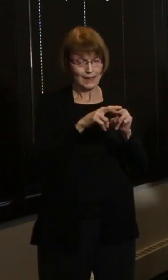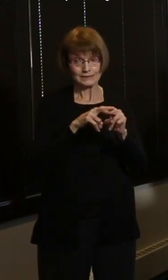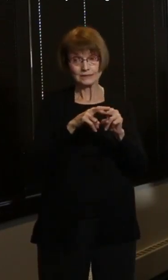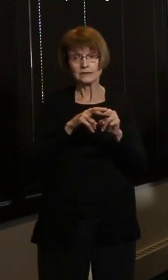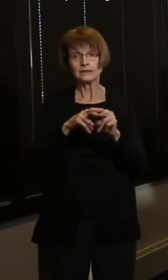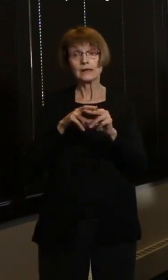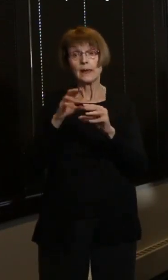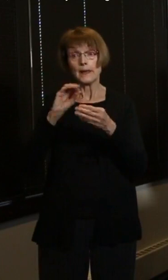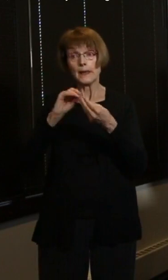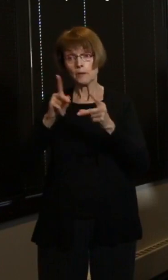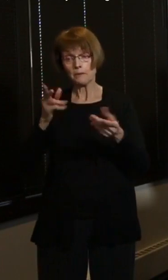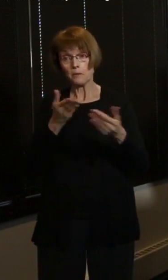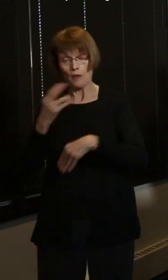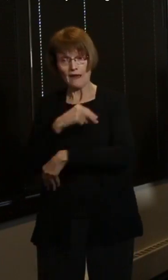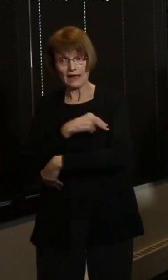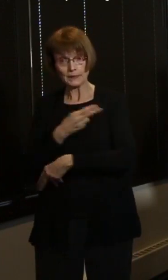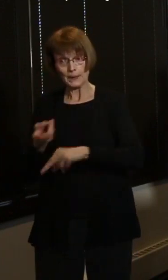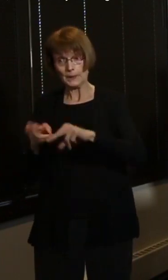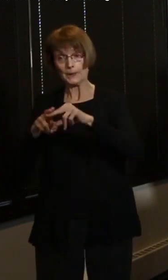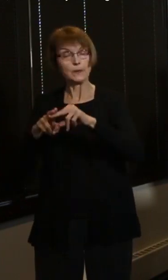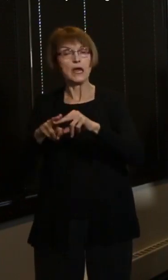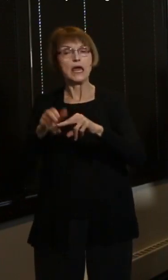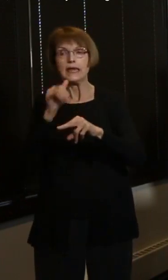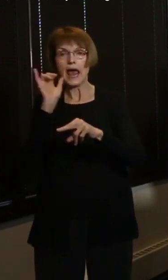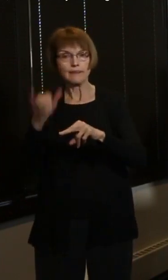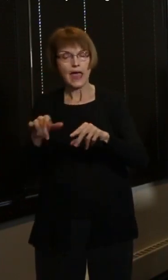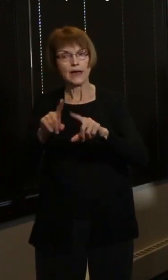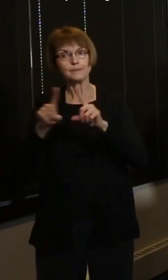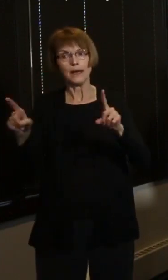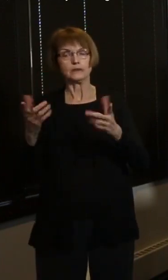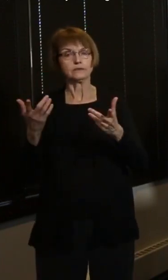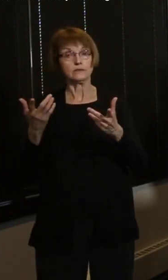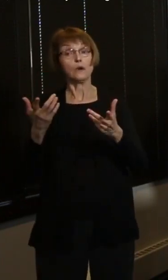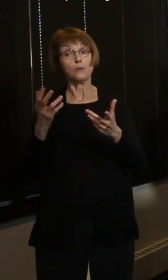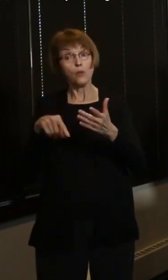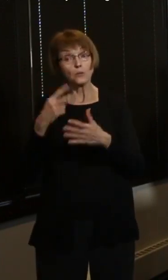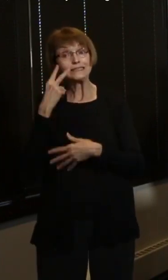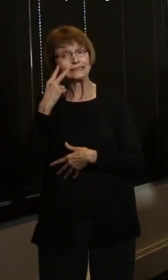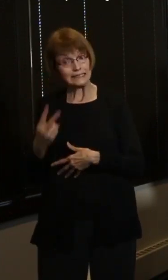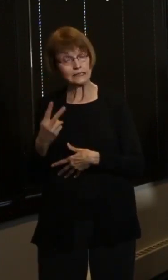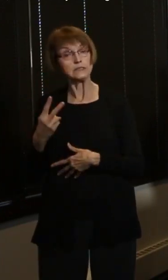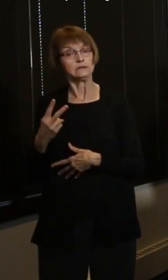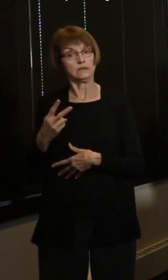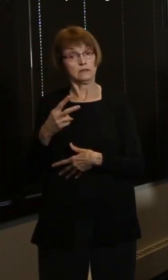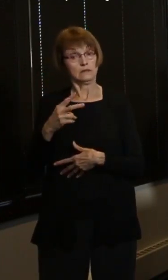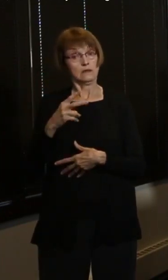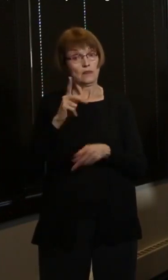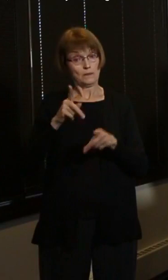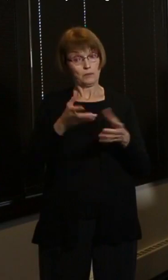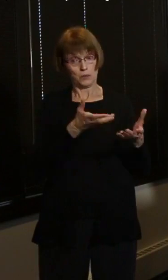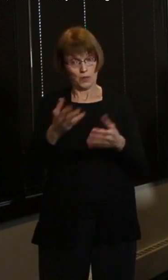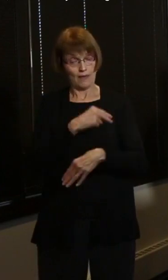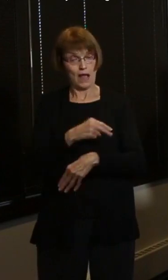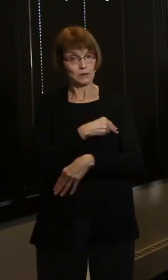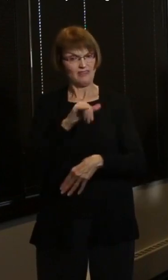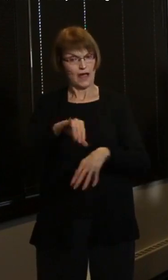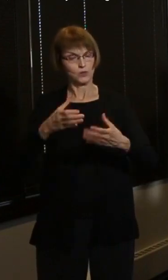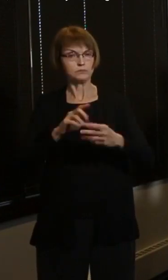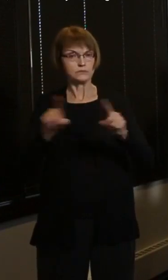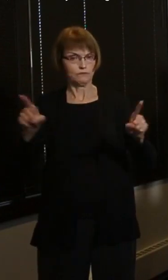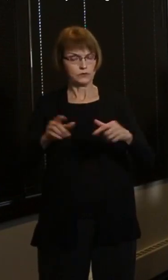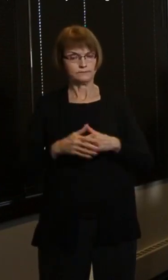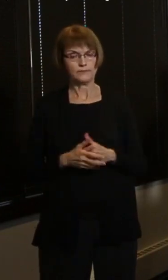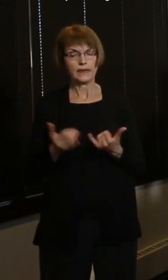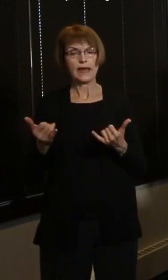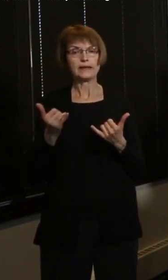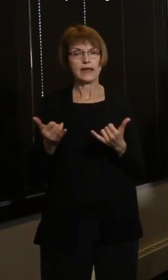that. But it is a different type of patient that is being admitted. Can you give the latest update